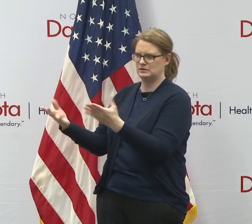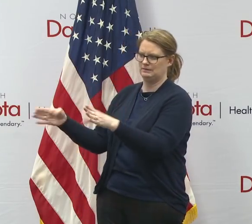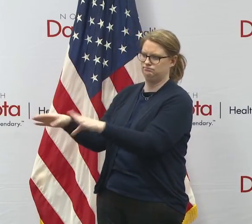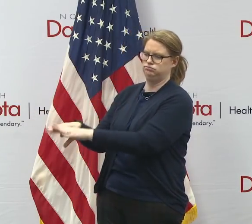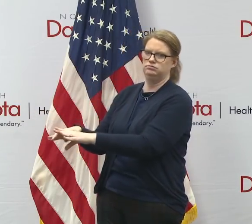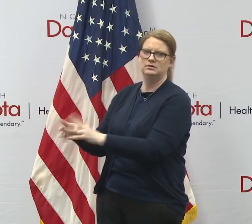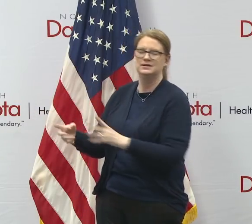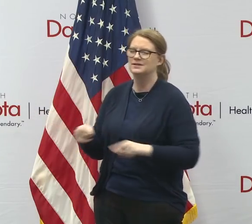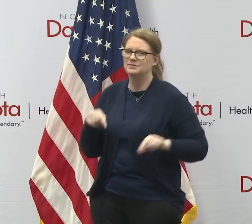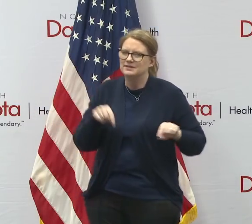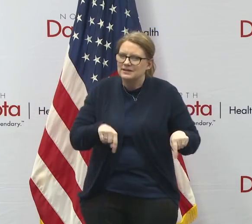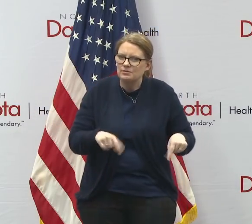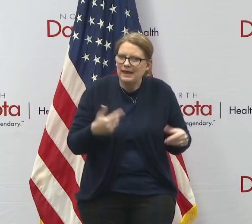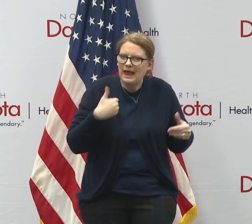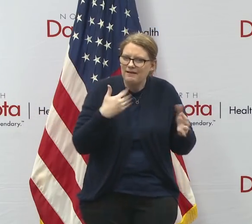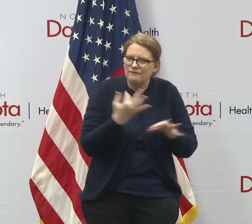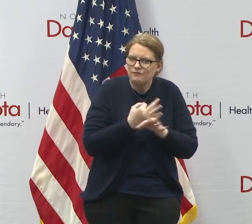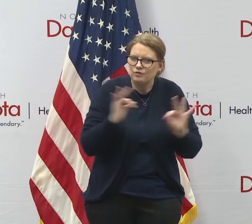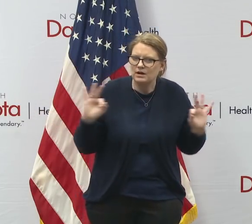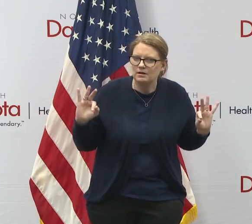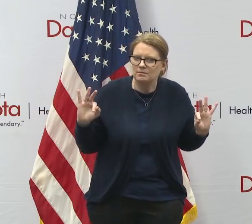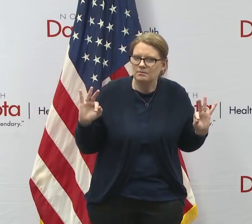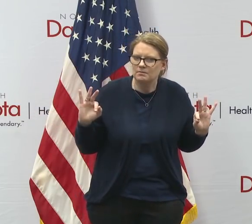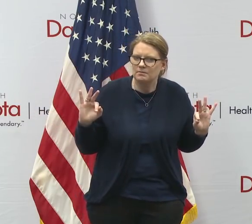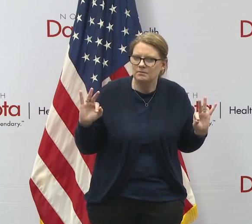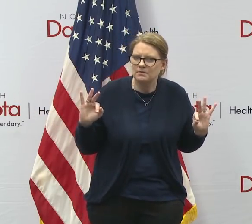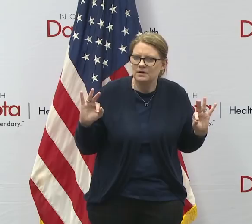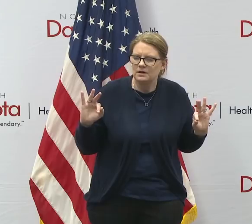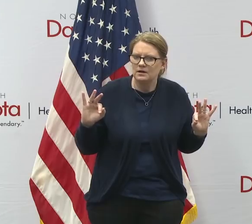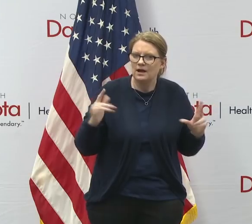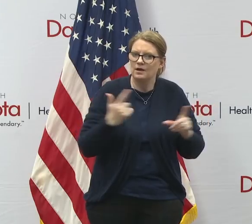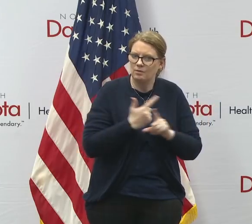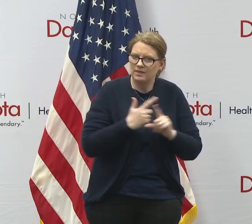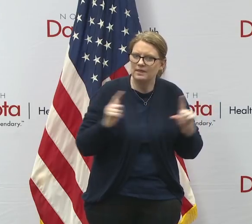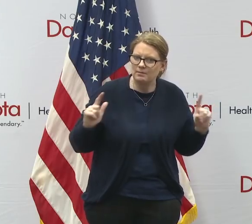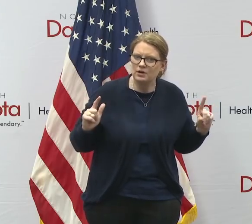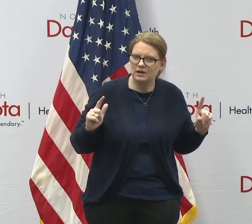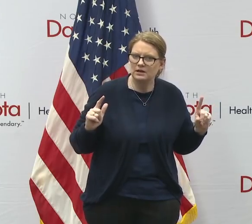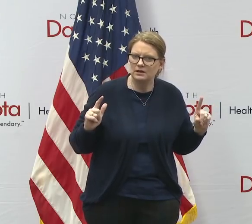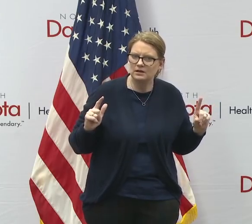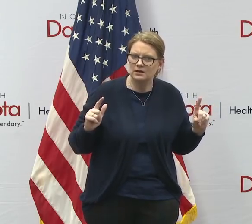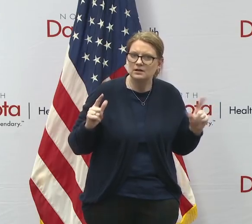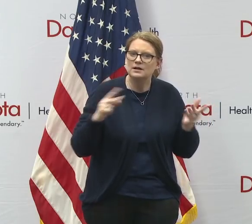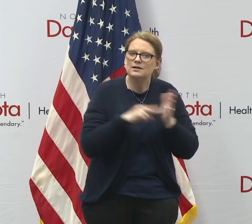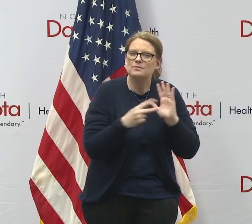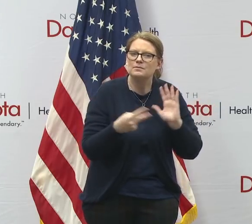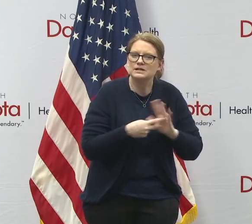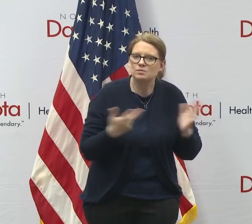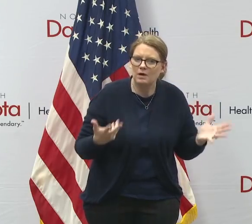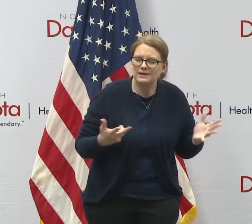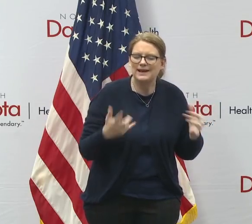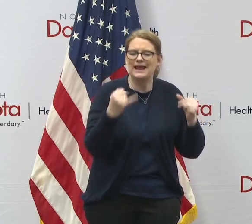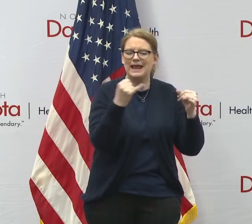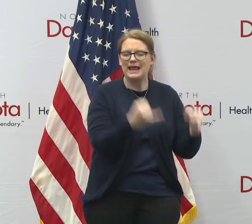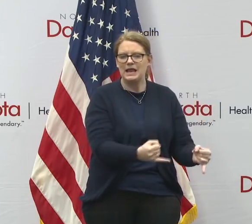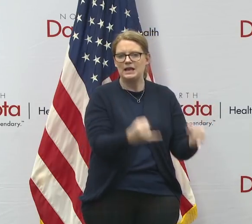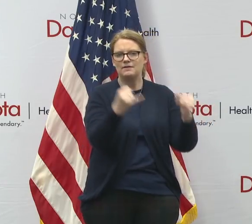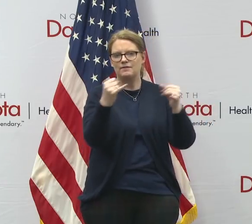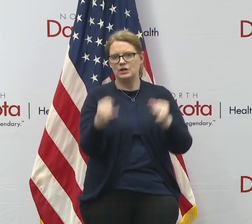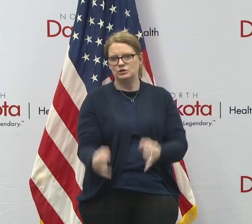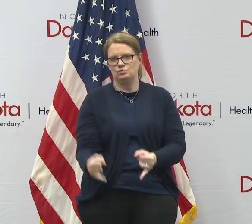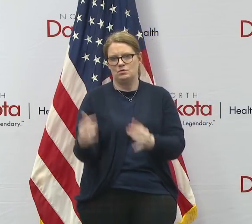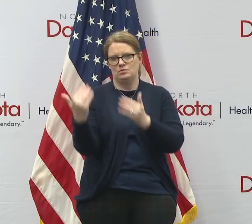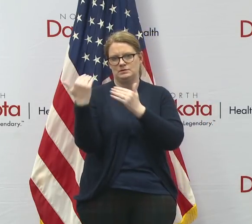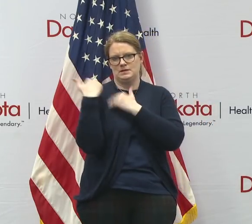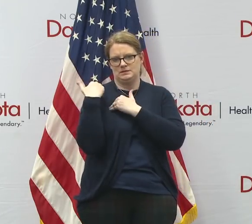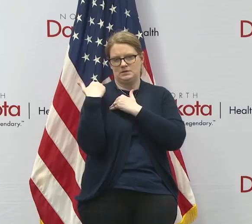freedom and with liberty comes individual responsibility. And so in our state,